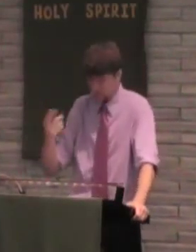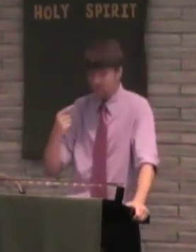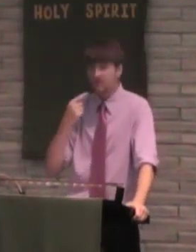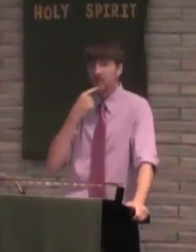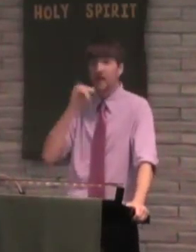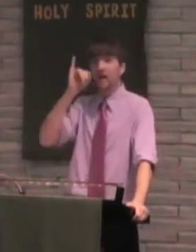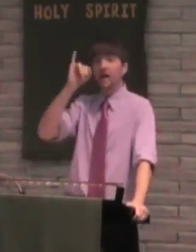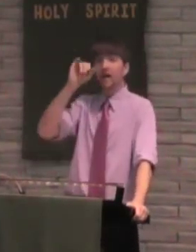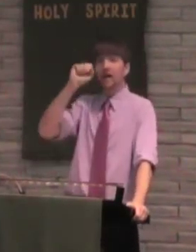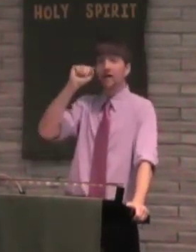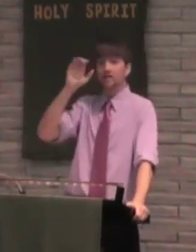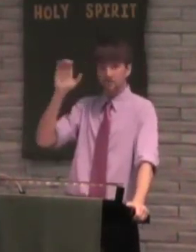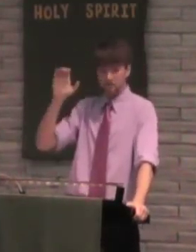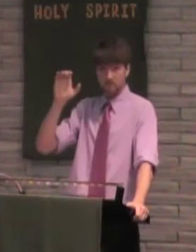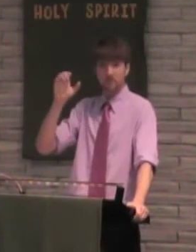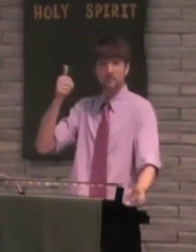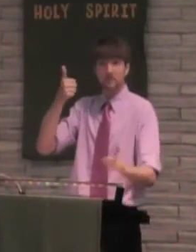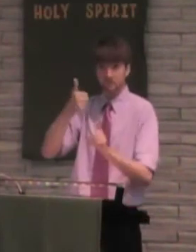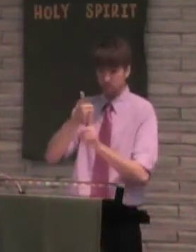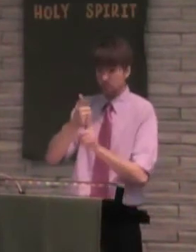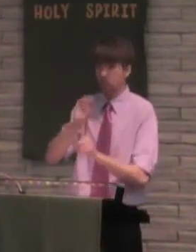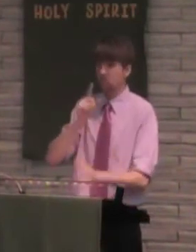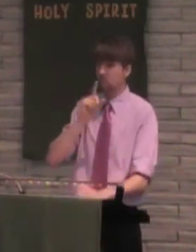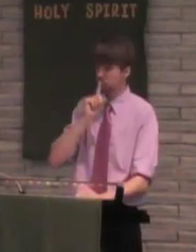Another theory says